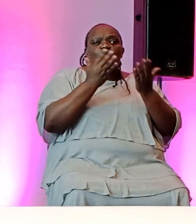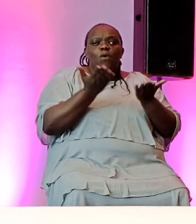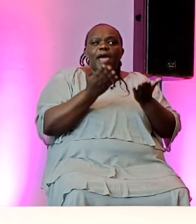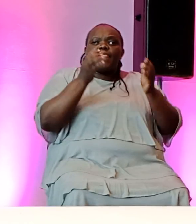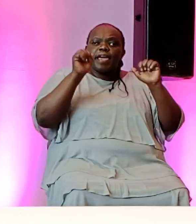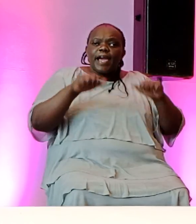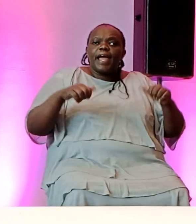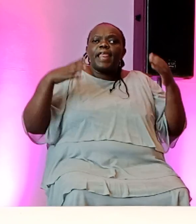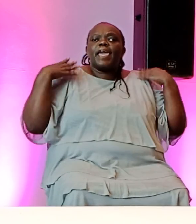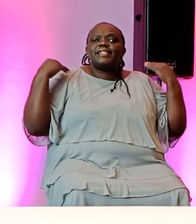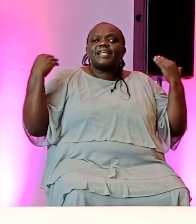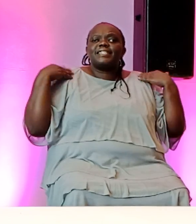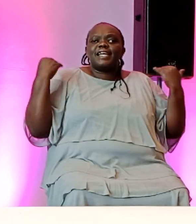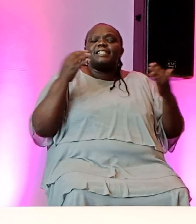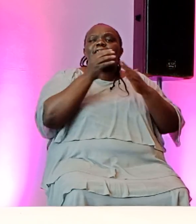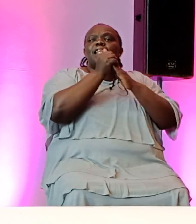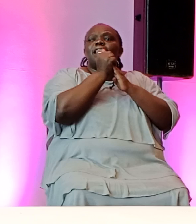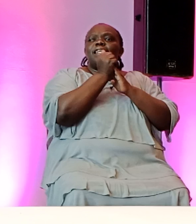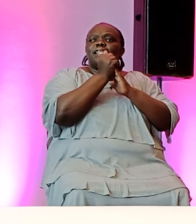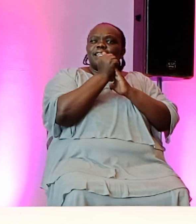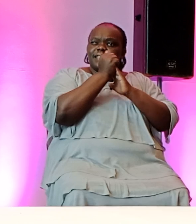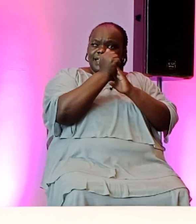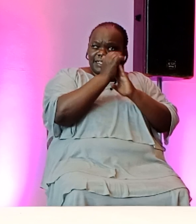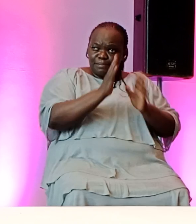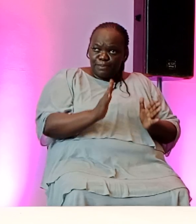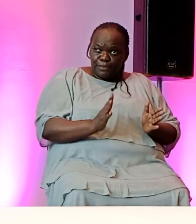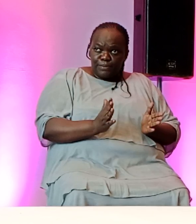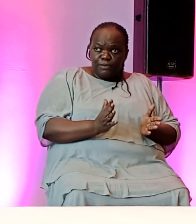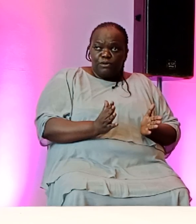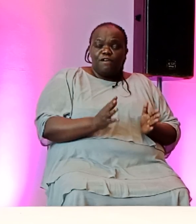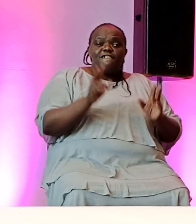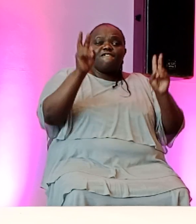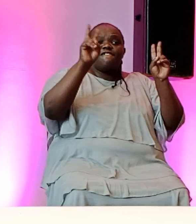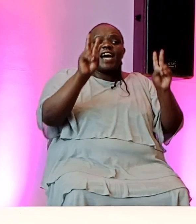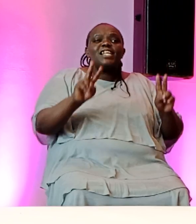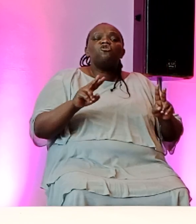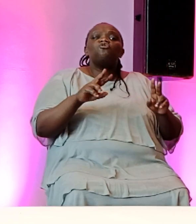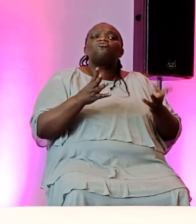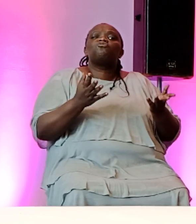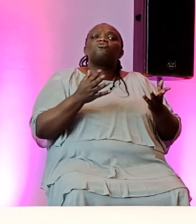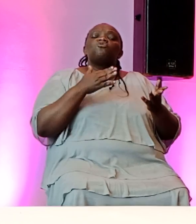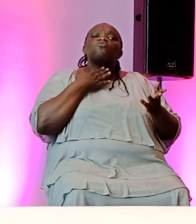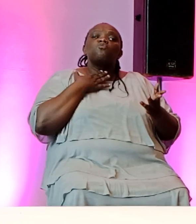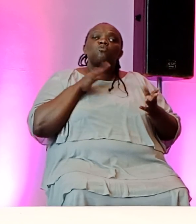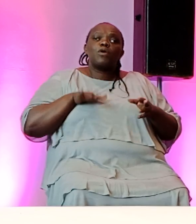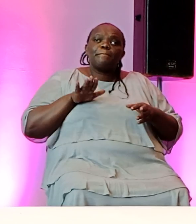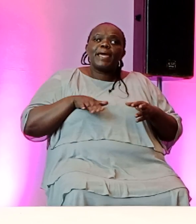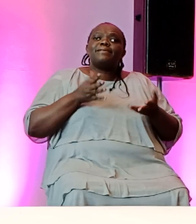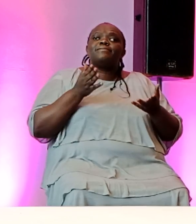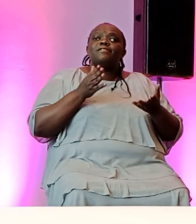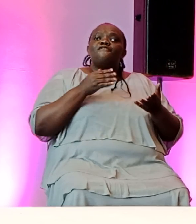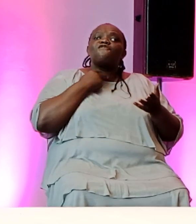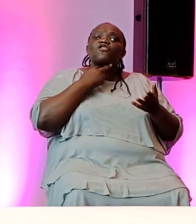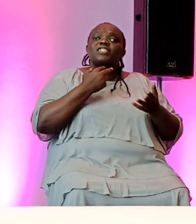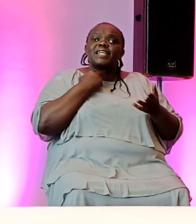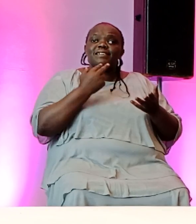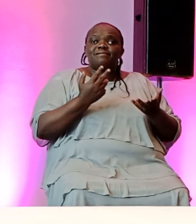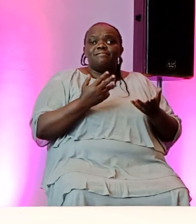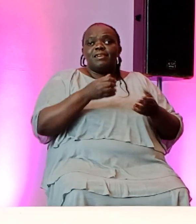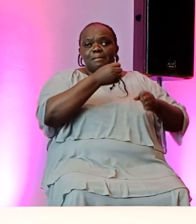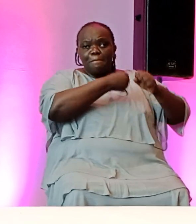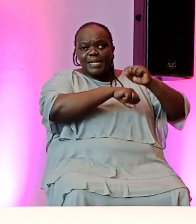can exercise leadership. We need to value women's voices, welcoming participation of women